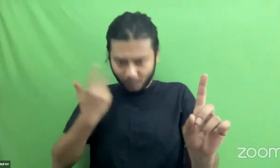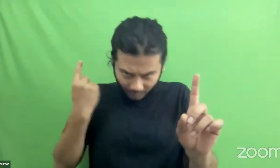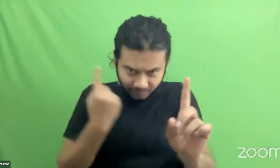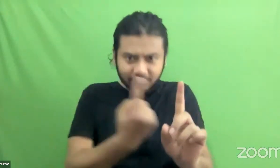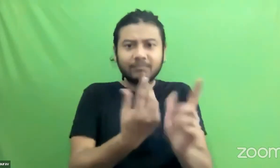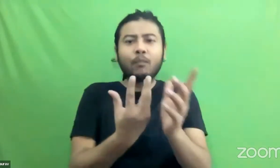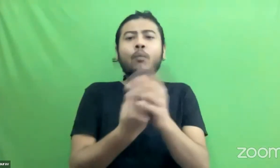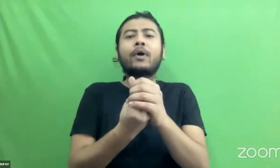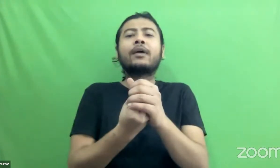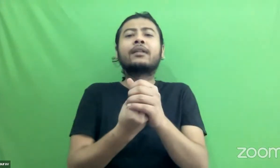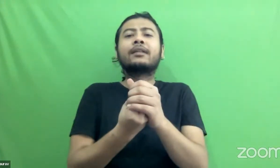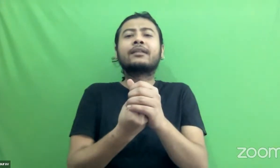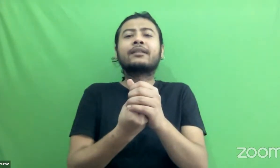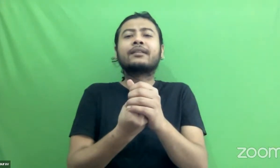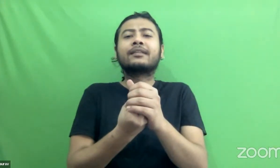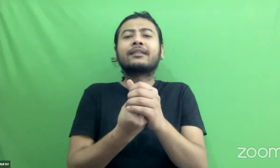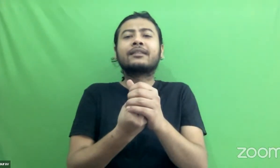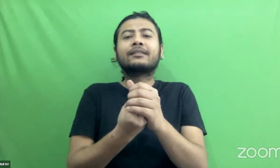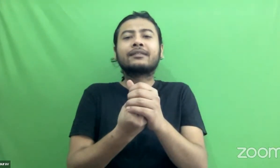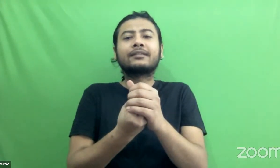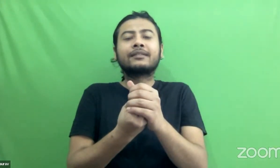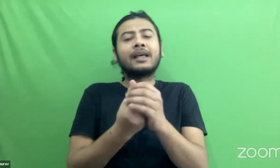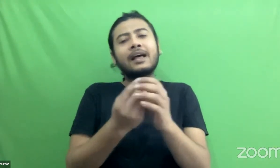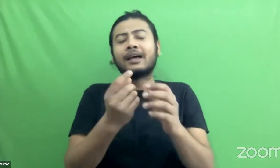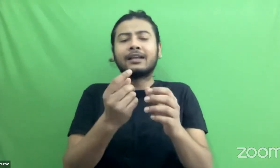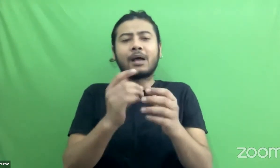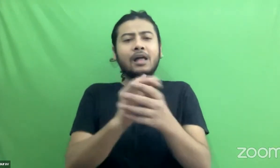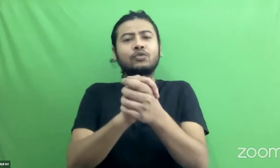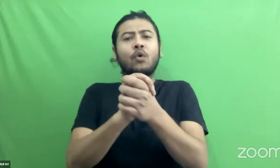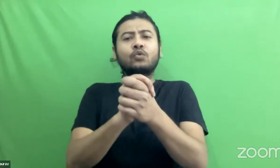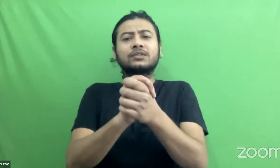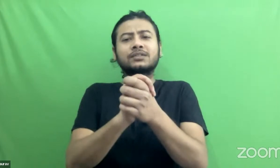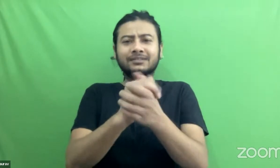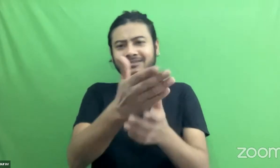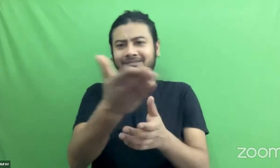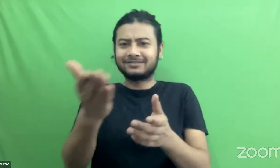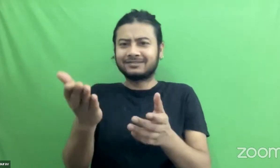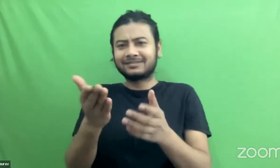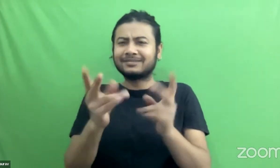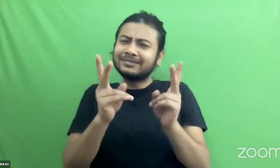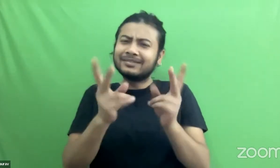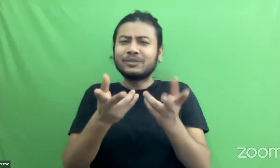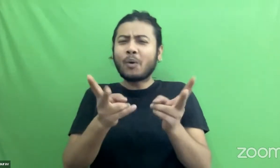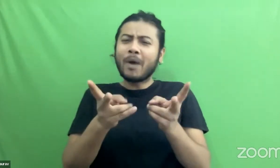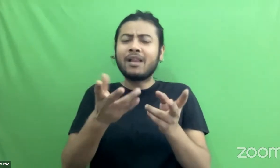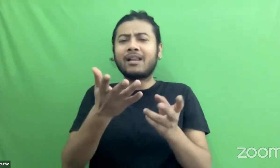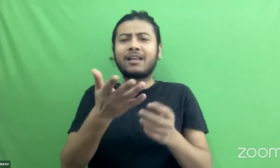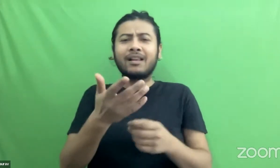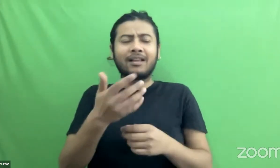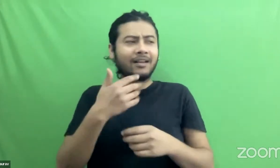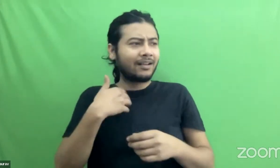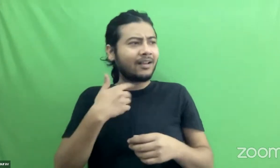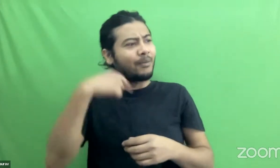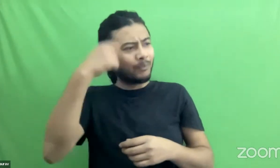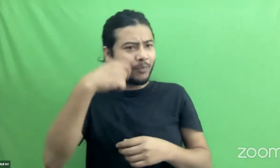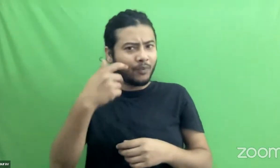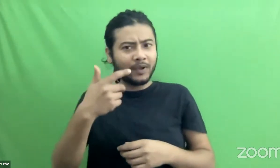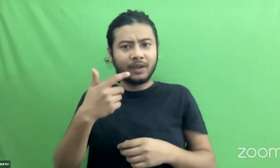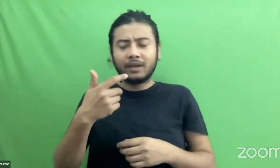friends will say, I also want to go with you to look at this movie. I also want to come with you to enjoy.